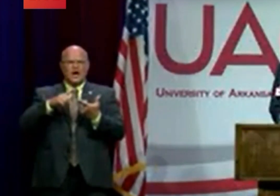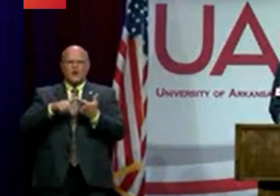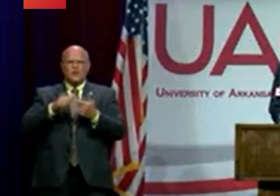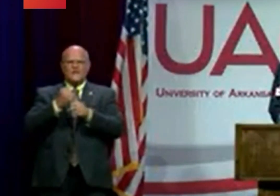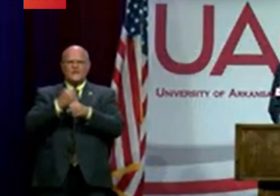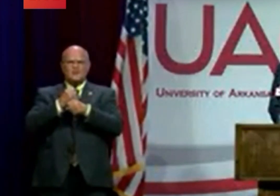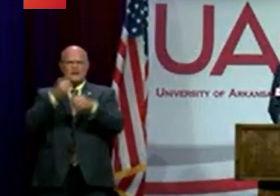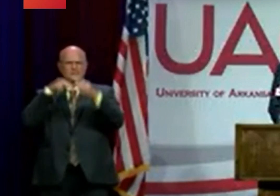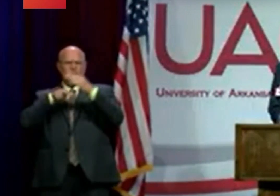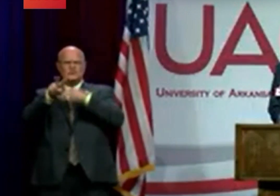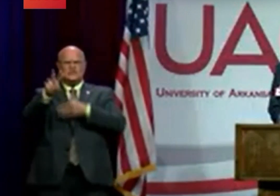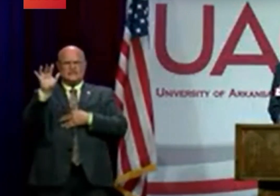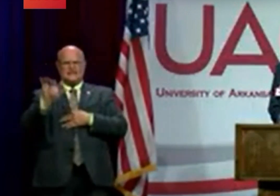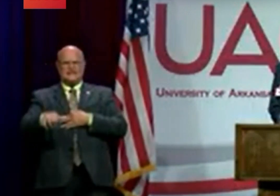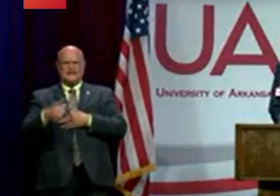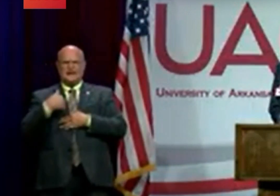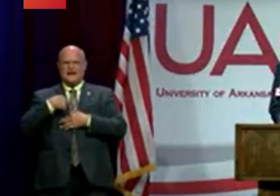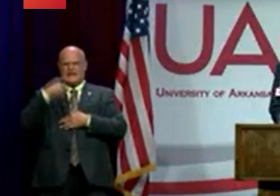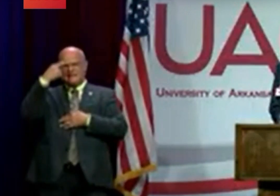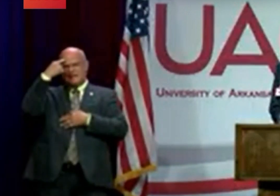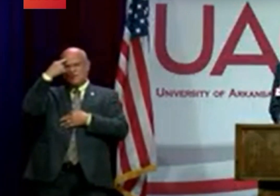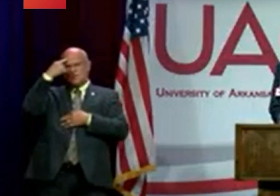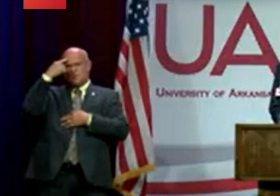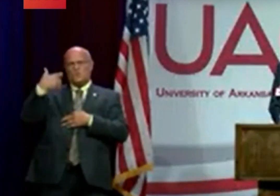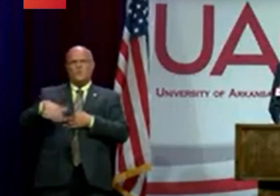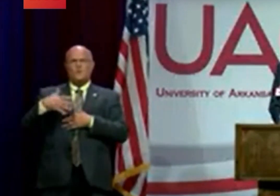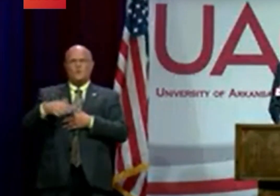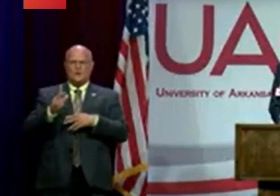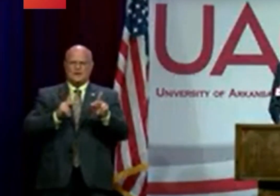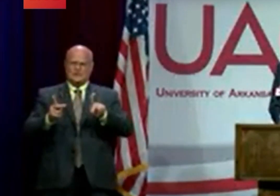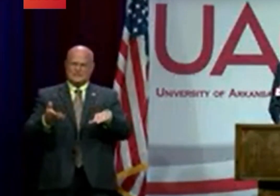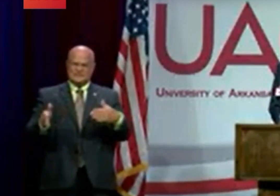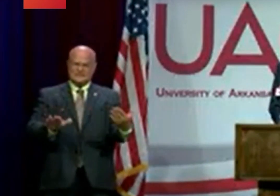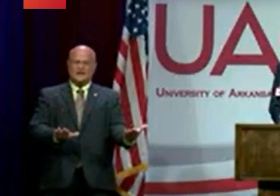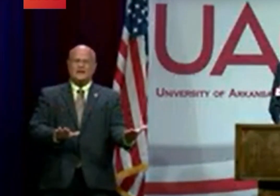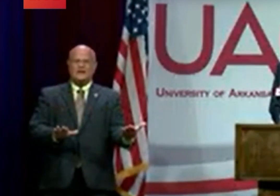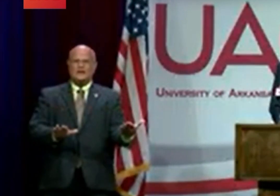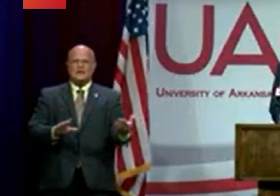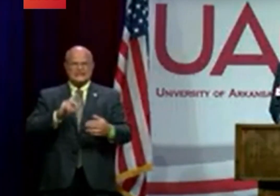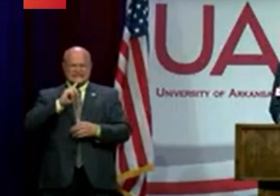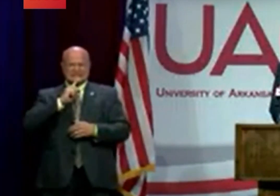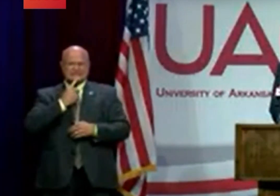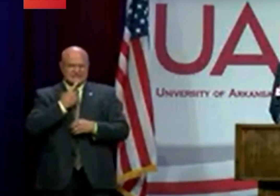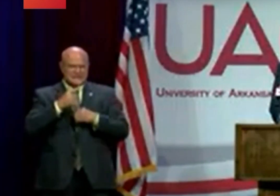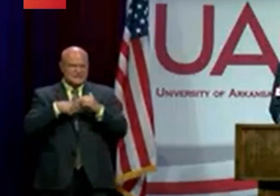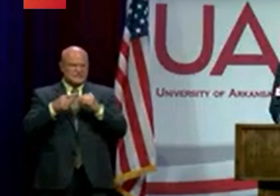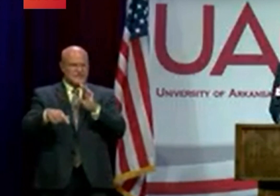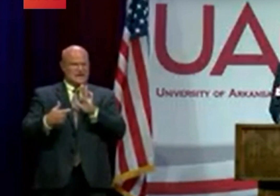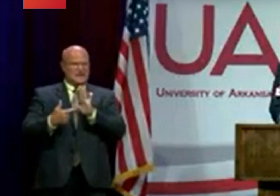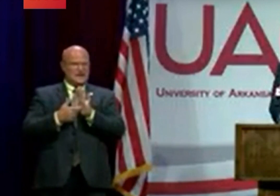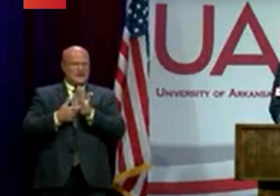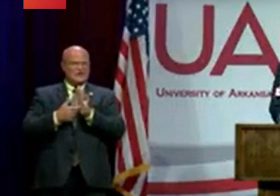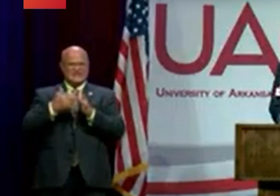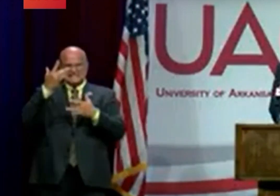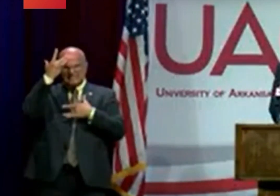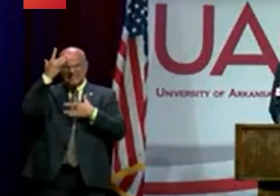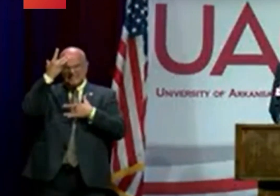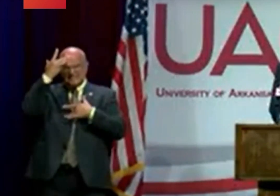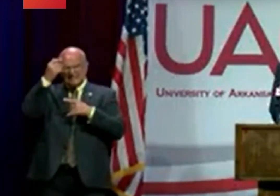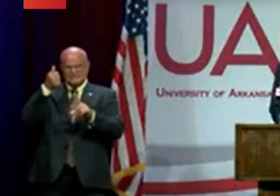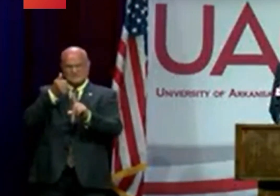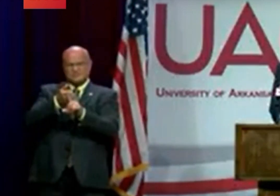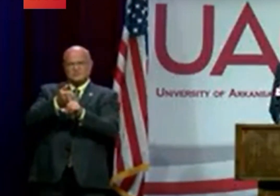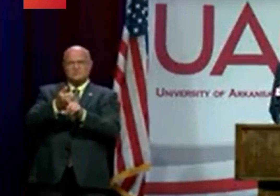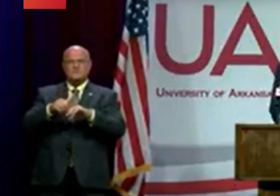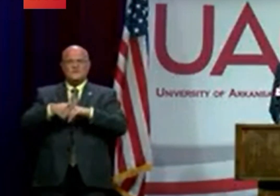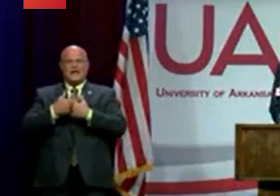make a projection like that, I think about lives lost. I think about the seriousness of this disease and how